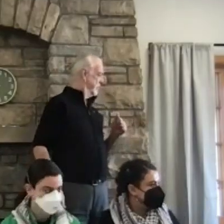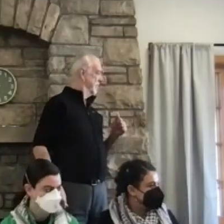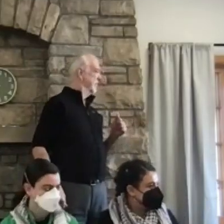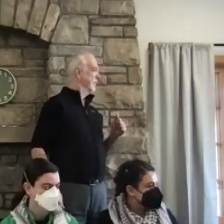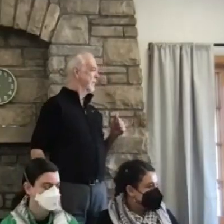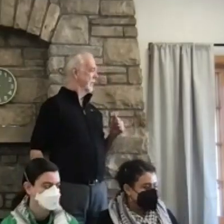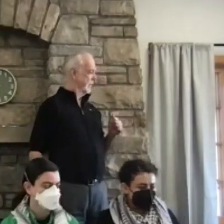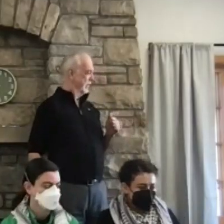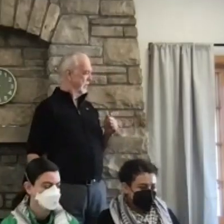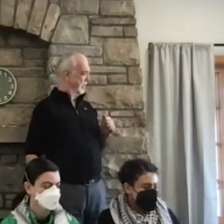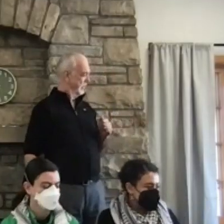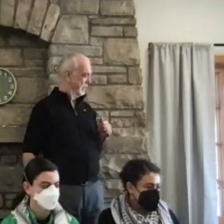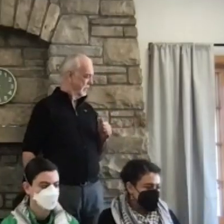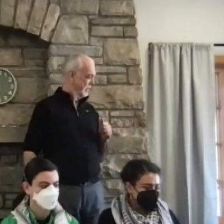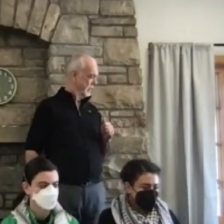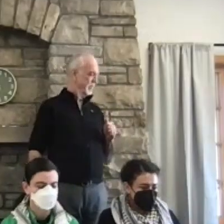culpability for that.